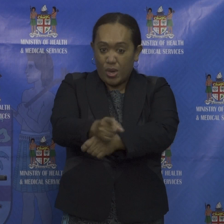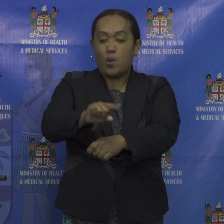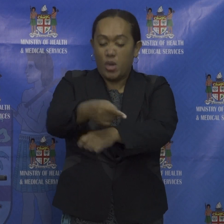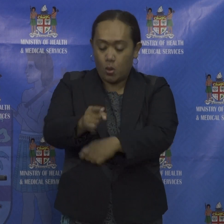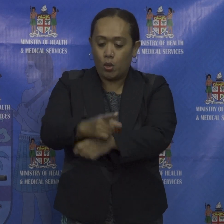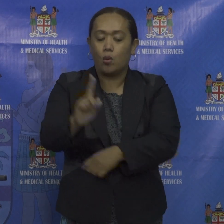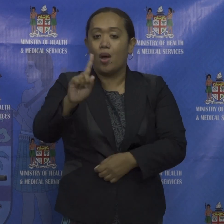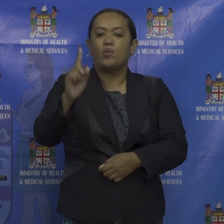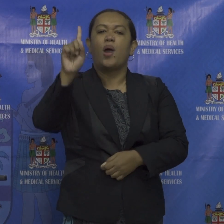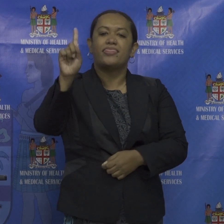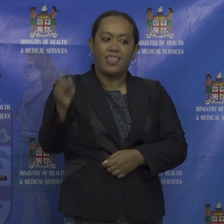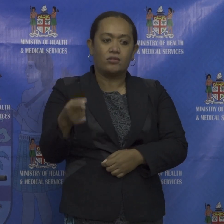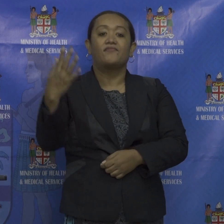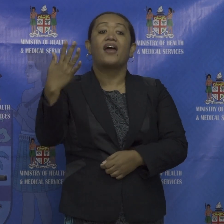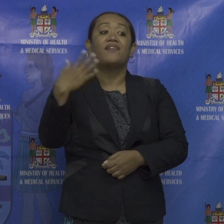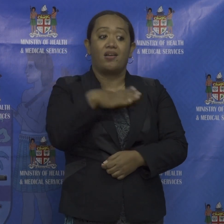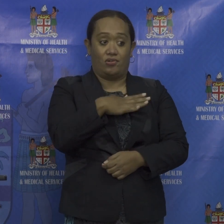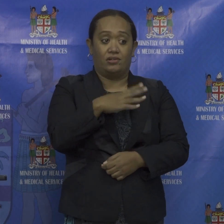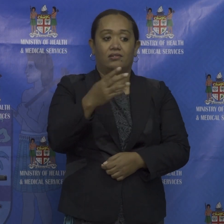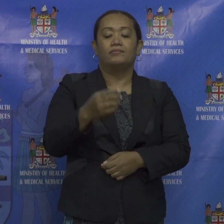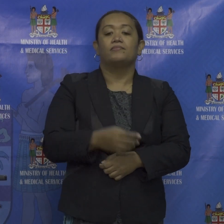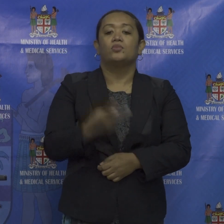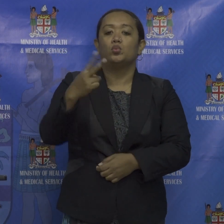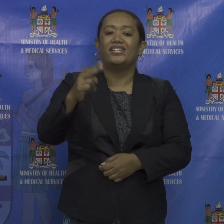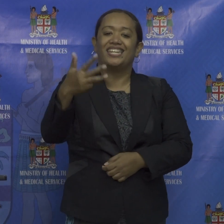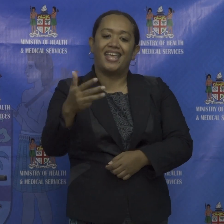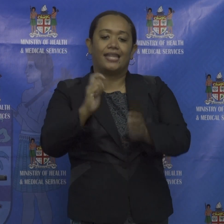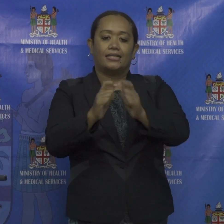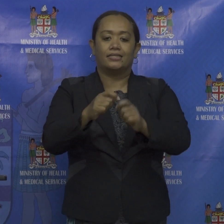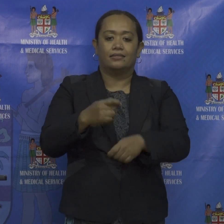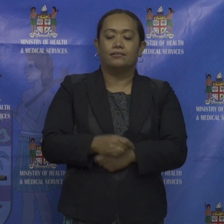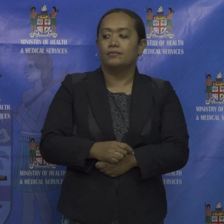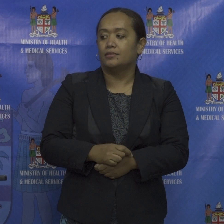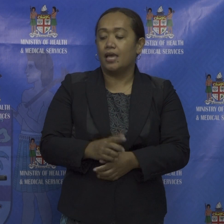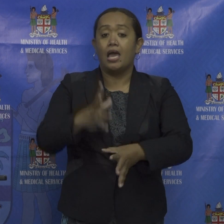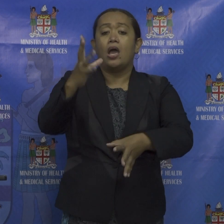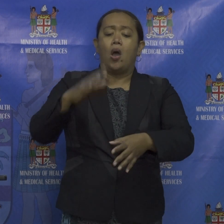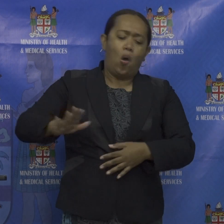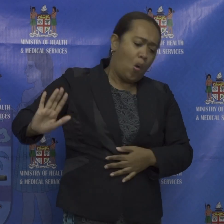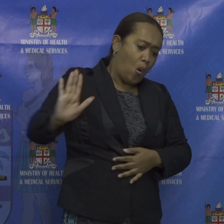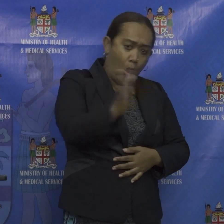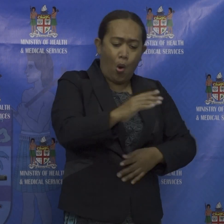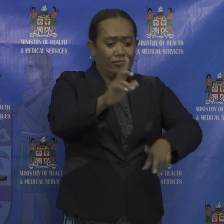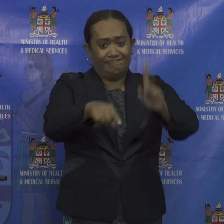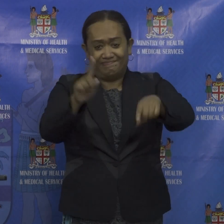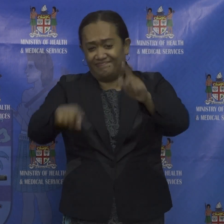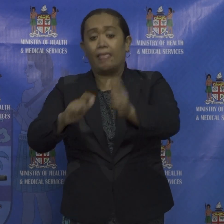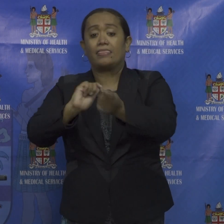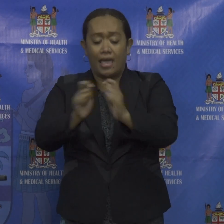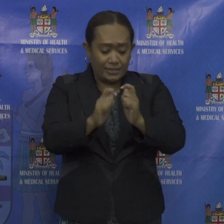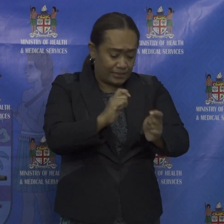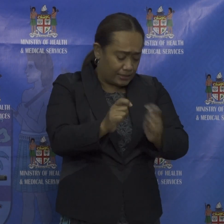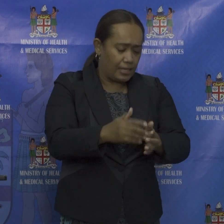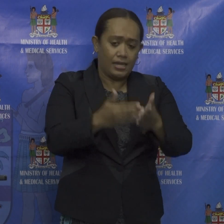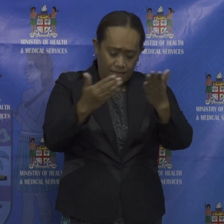5,995 tests per week. Our overall test positivity, so out of all of the tests we've conducted since last year, and